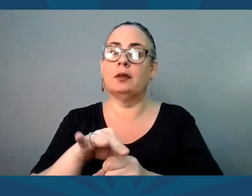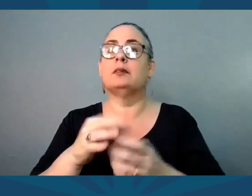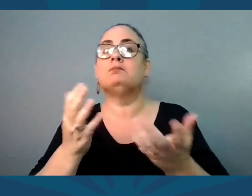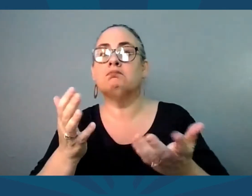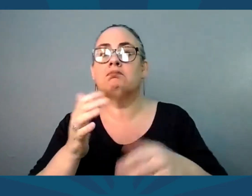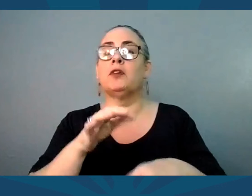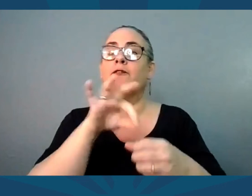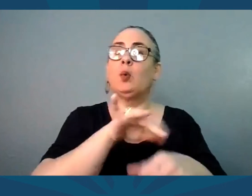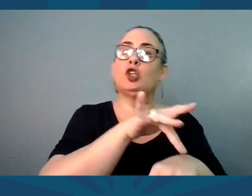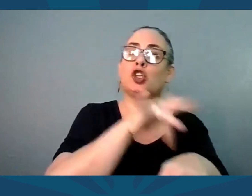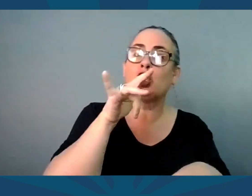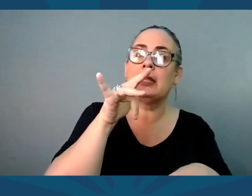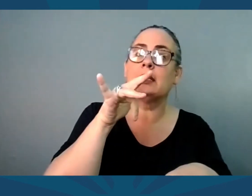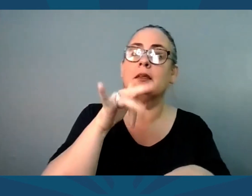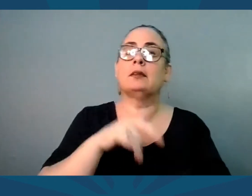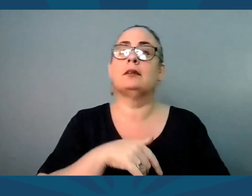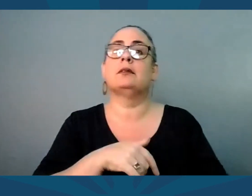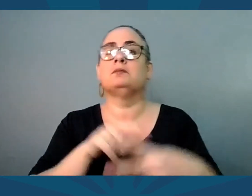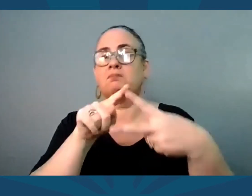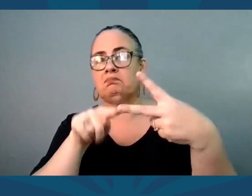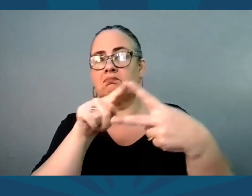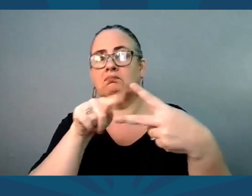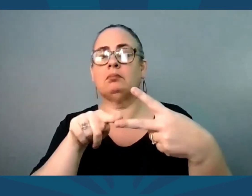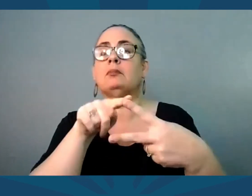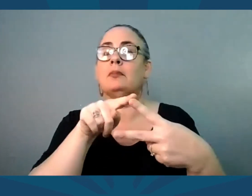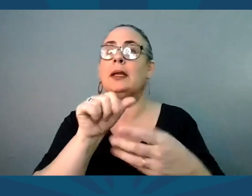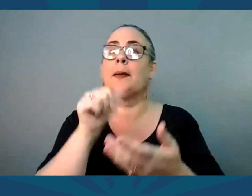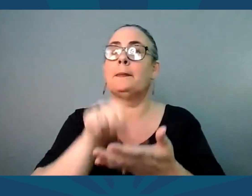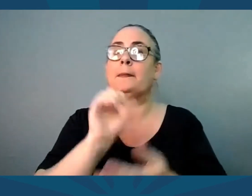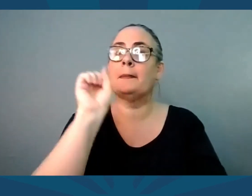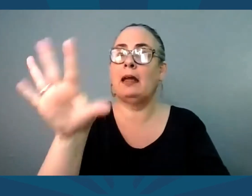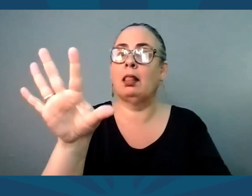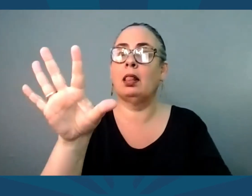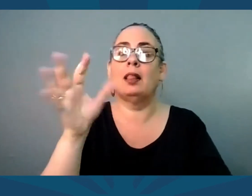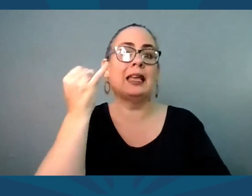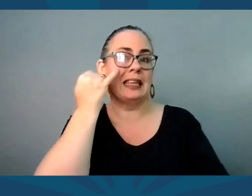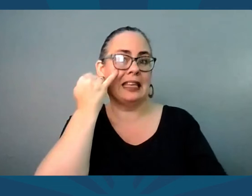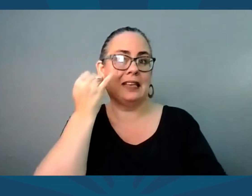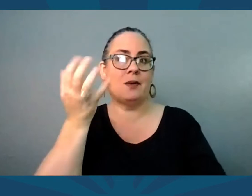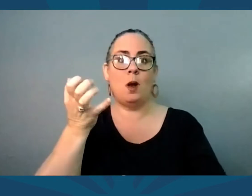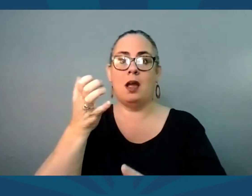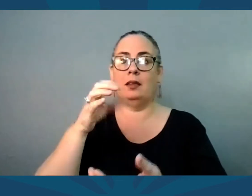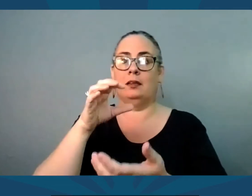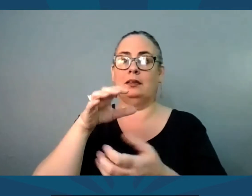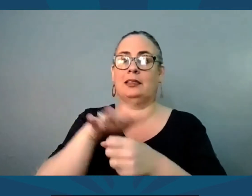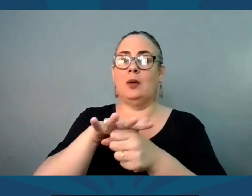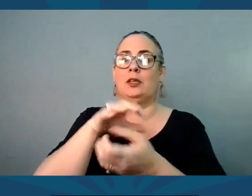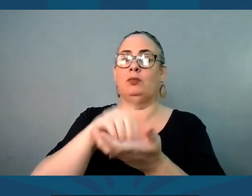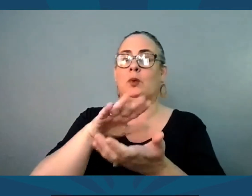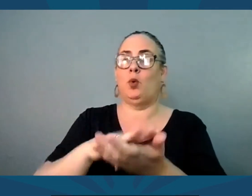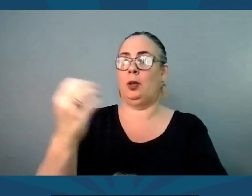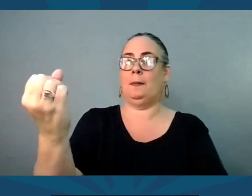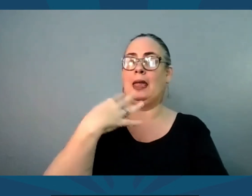Step 2, decide when to vote. Vote early. Number 1, by mail. If you